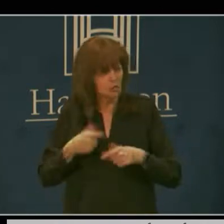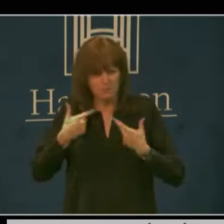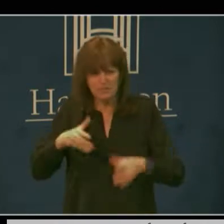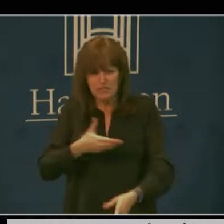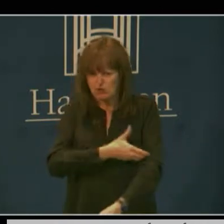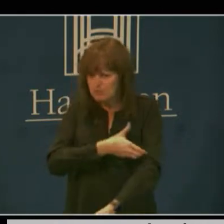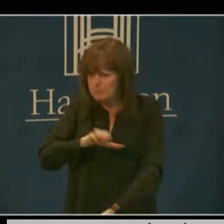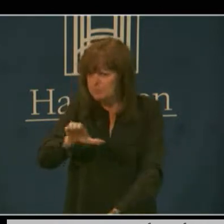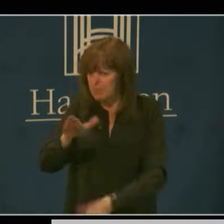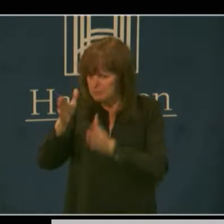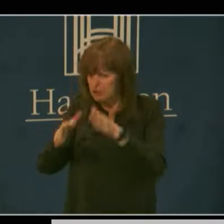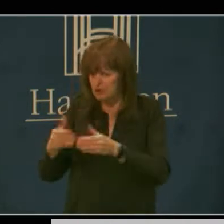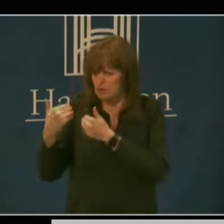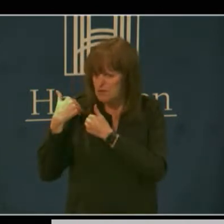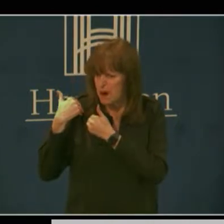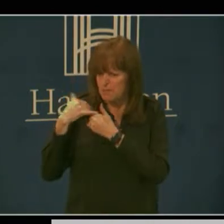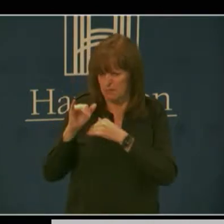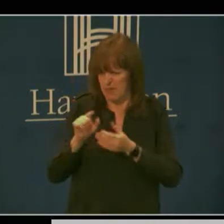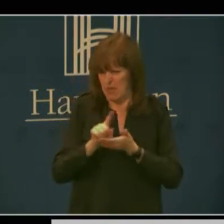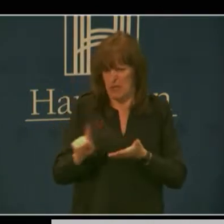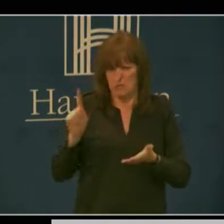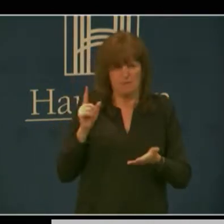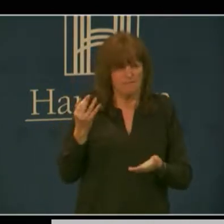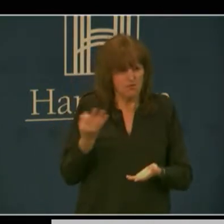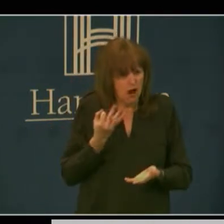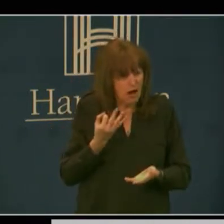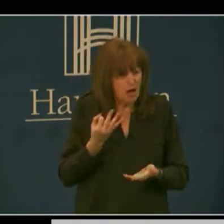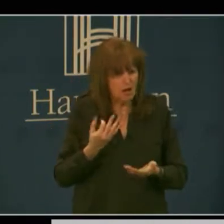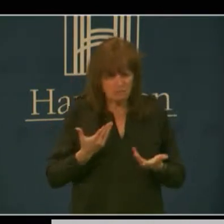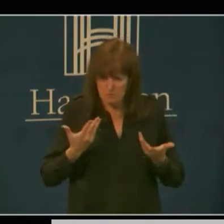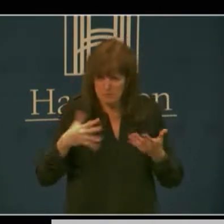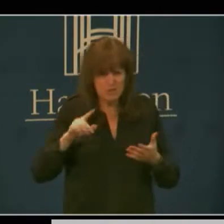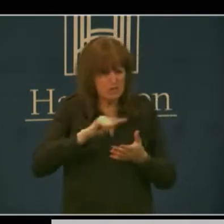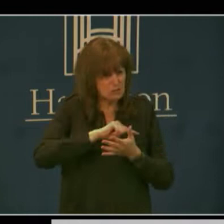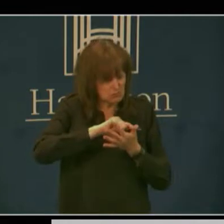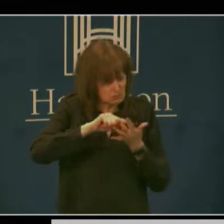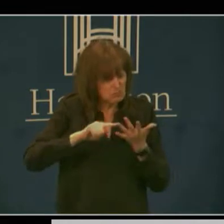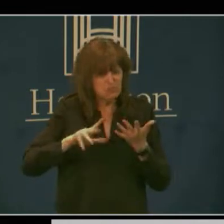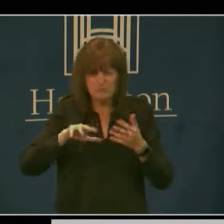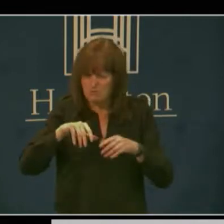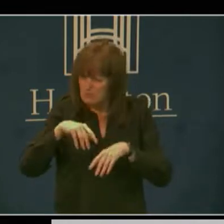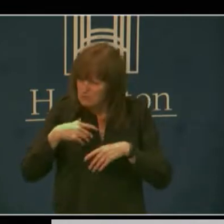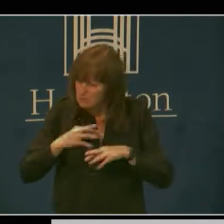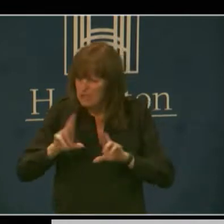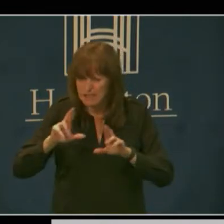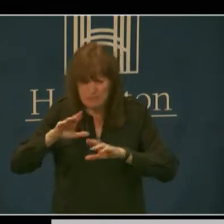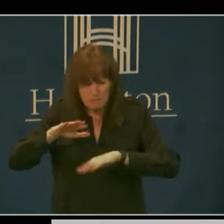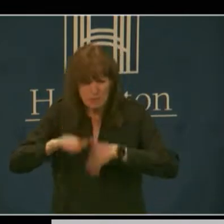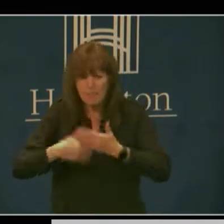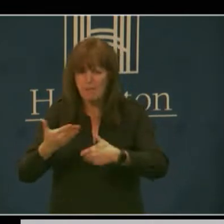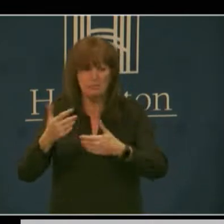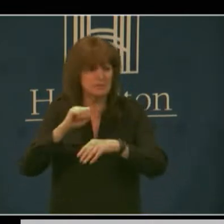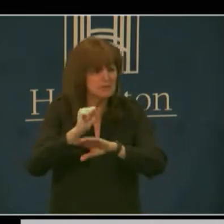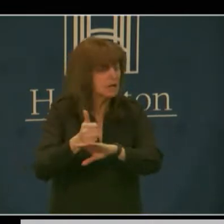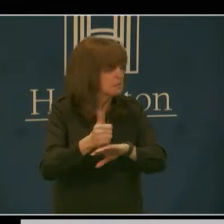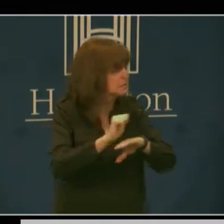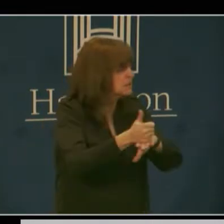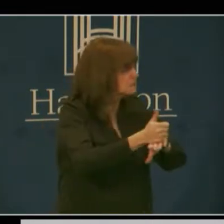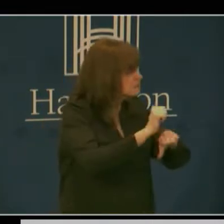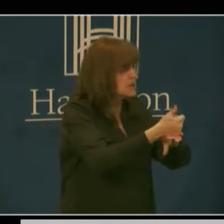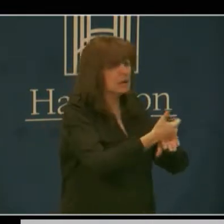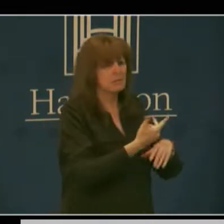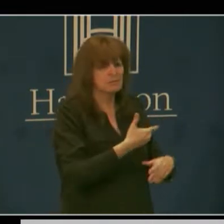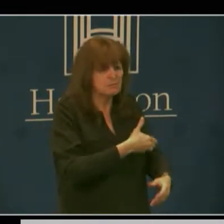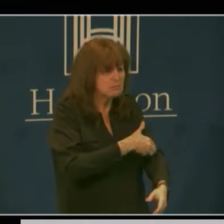City Council that met here this past Friday. And said, delegated their authority to our senior